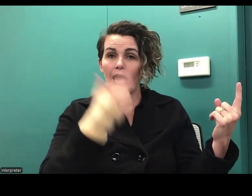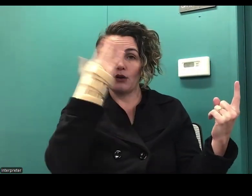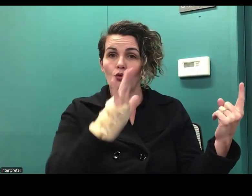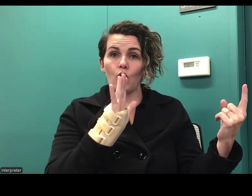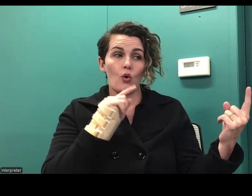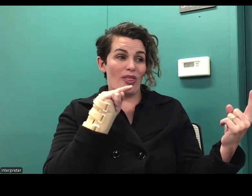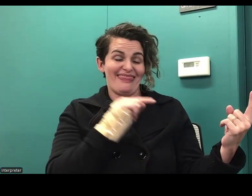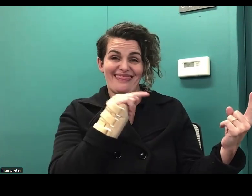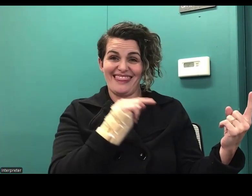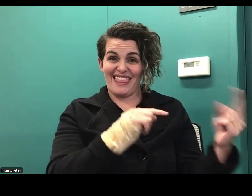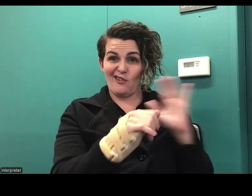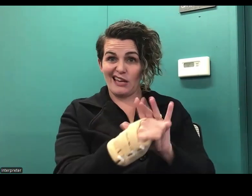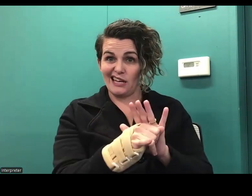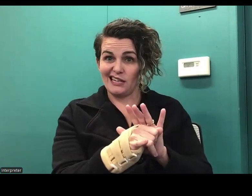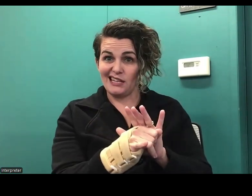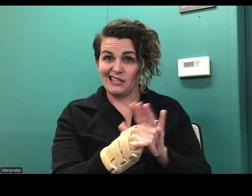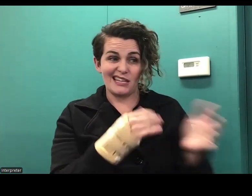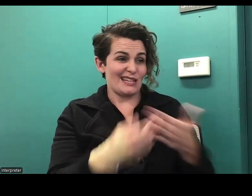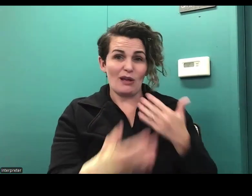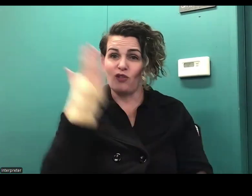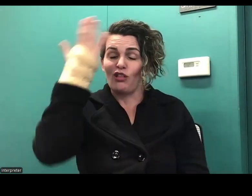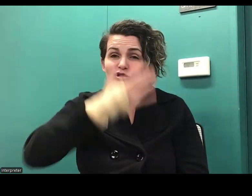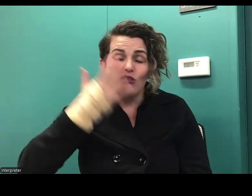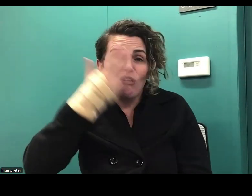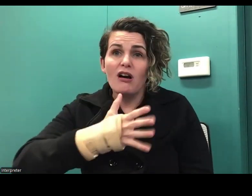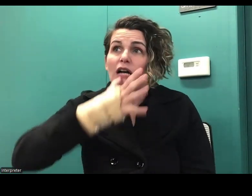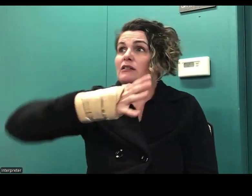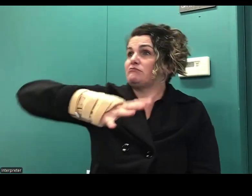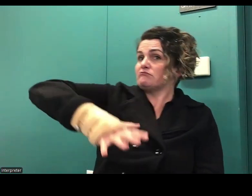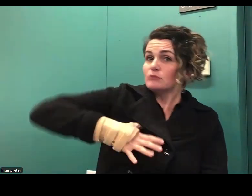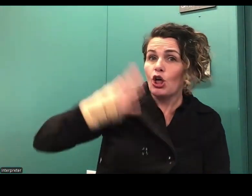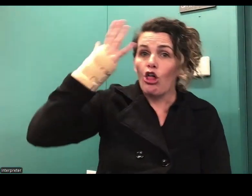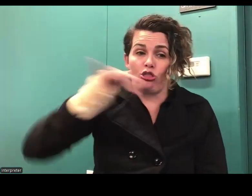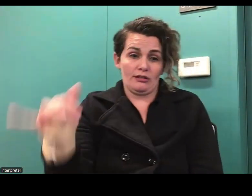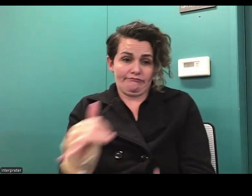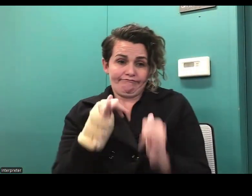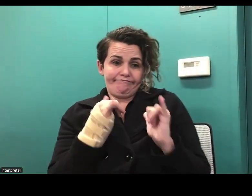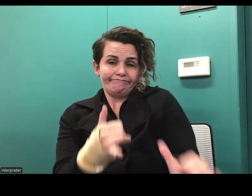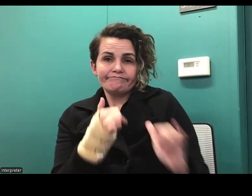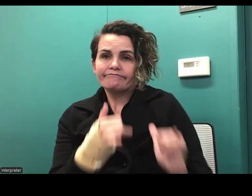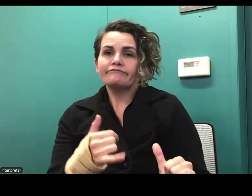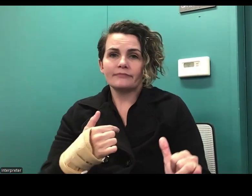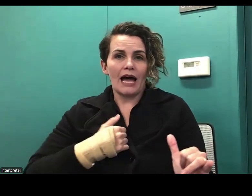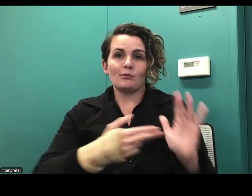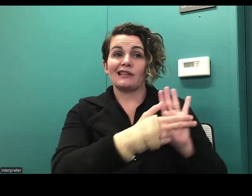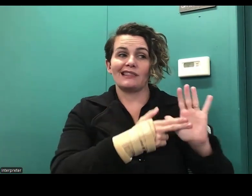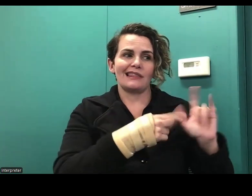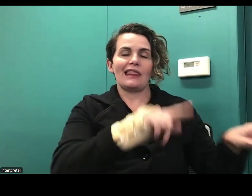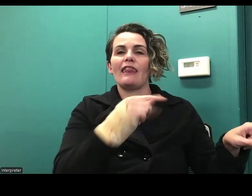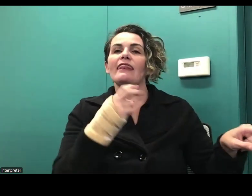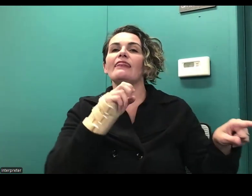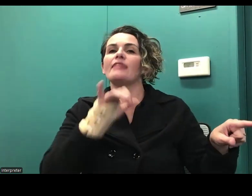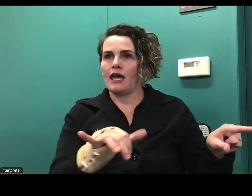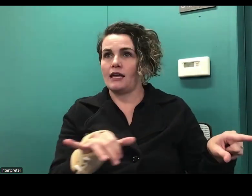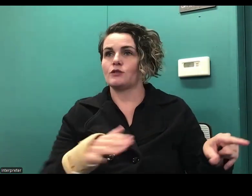going to call that person she until I know. So I'm going to say they. Practice this